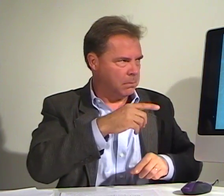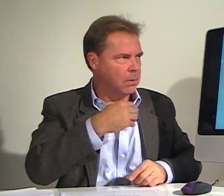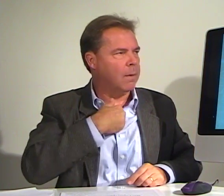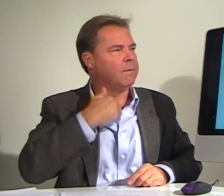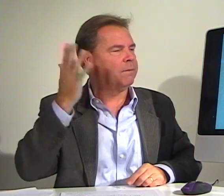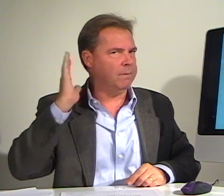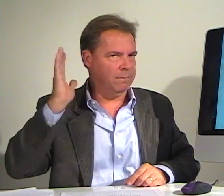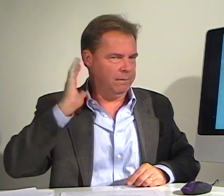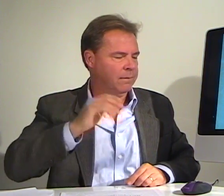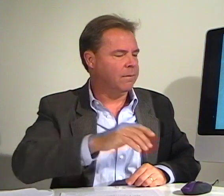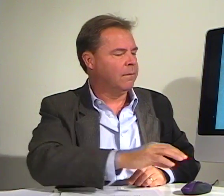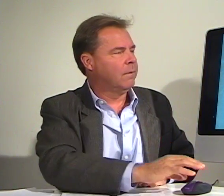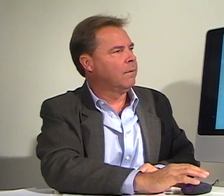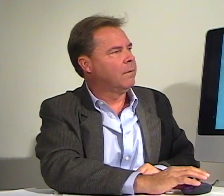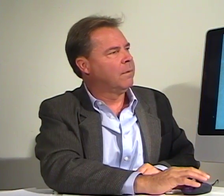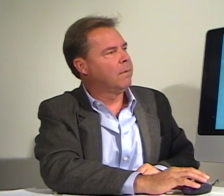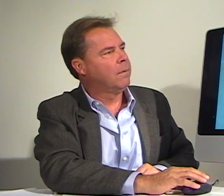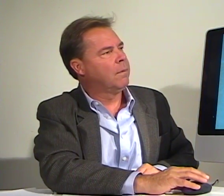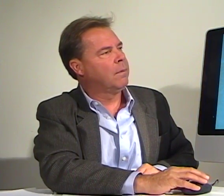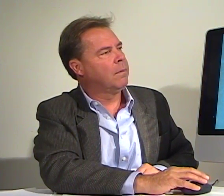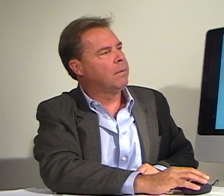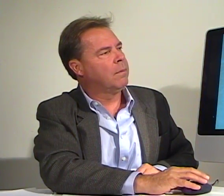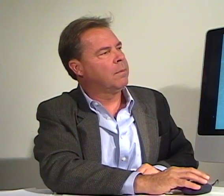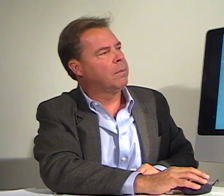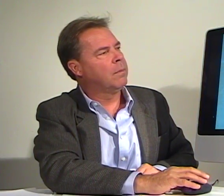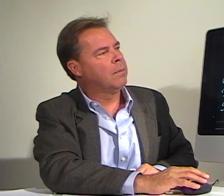So let's take a look at a couple examples.